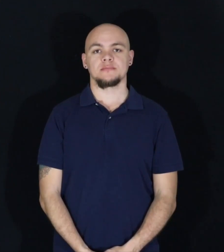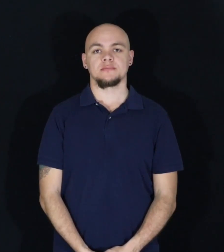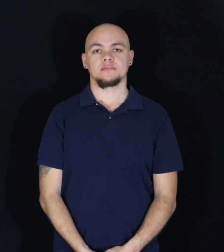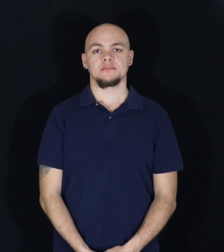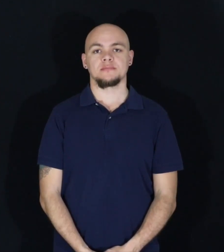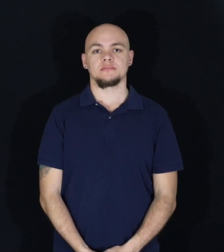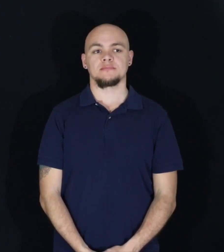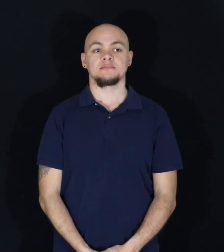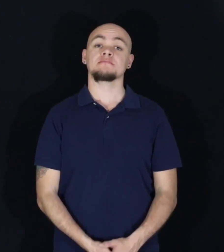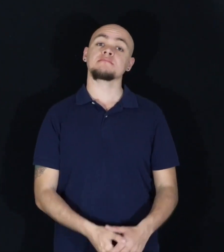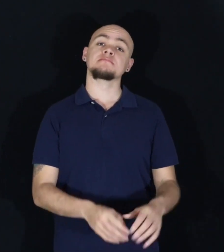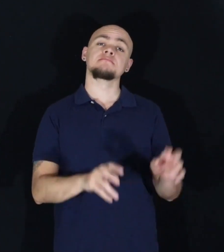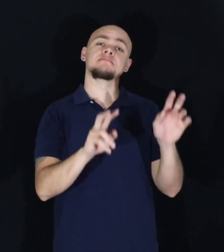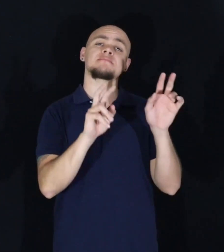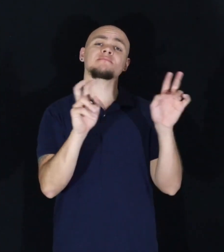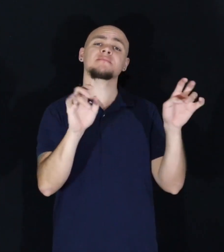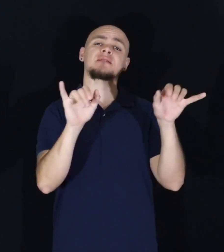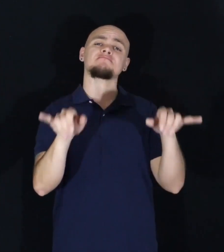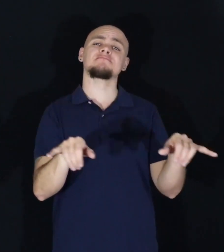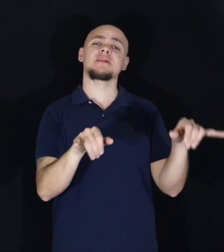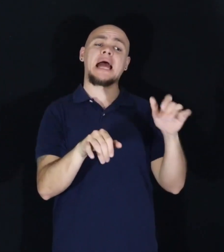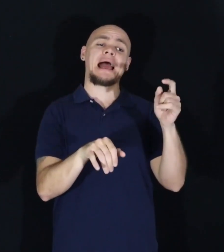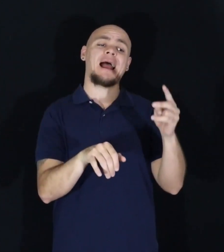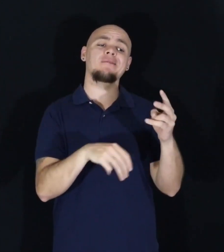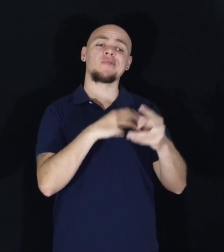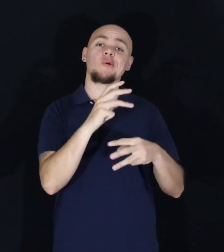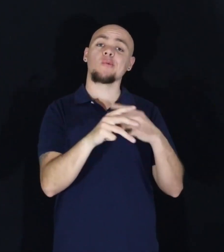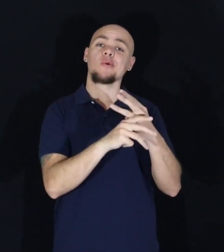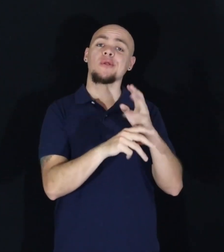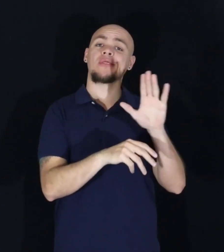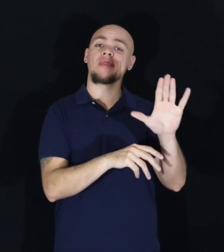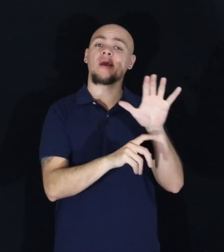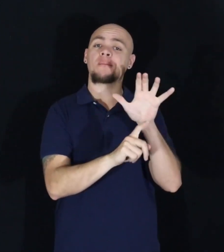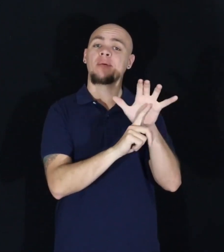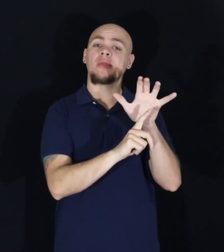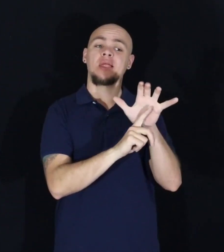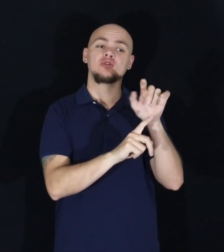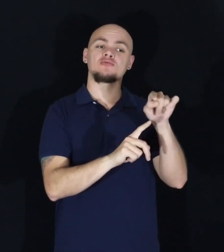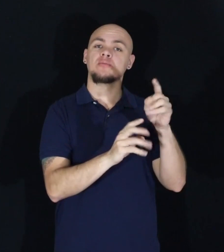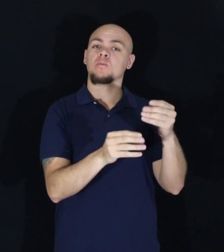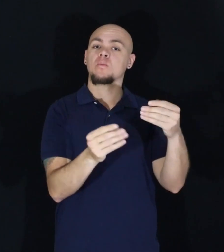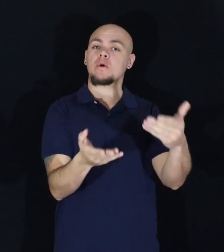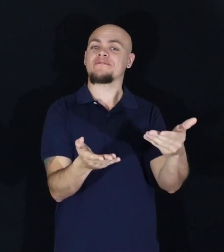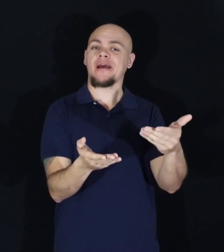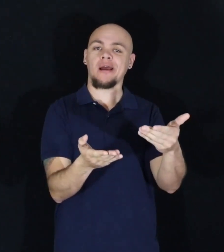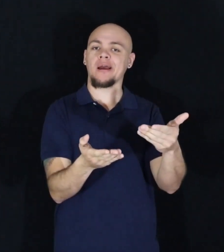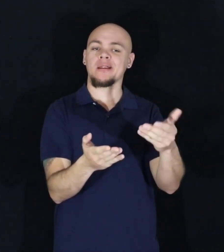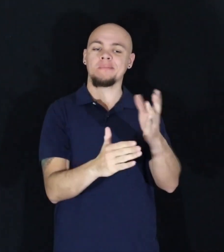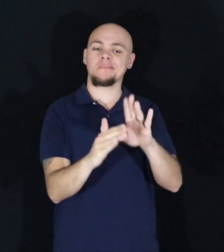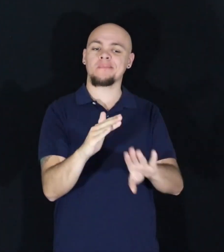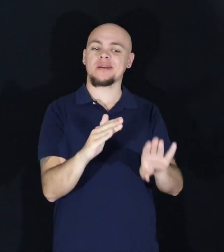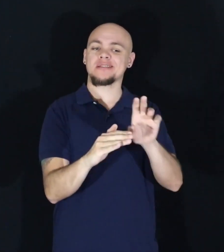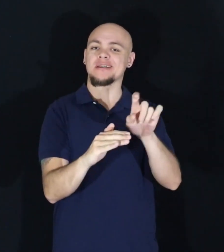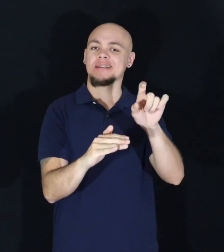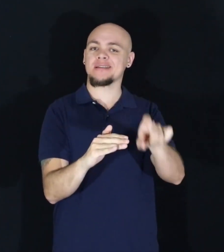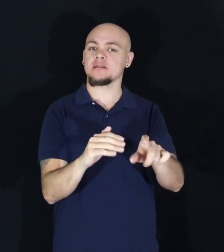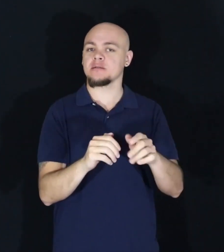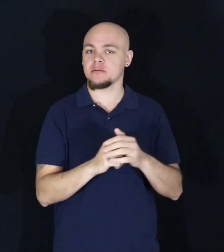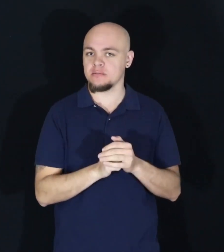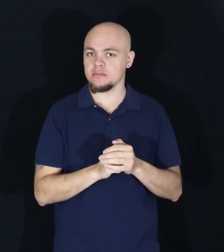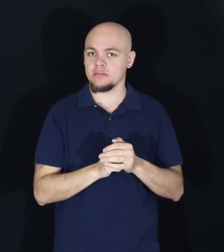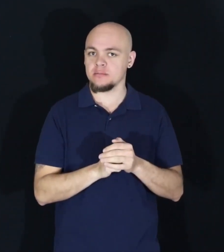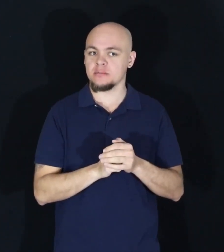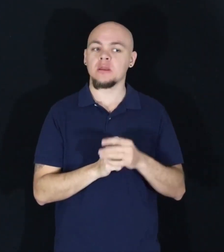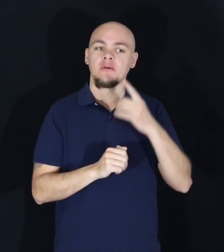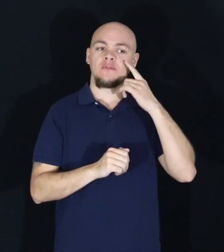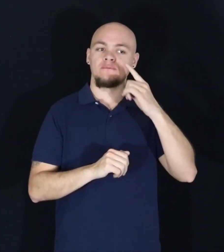It is said that almost half the world's population is not provided with basic needs that one may require to have